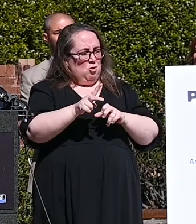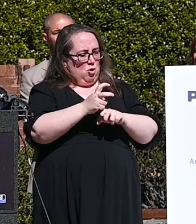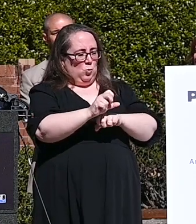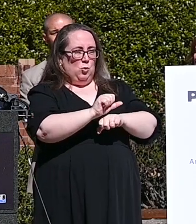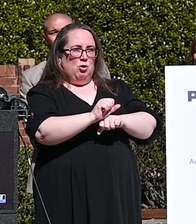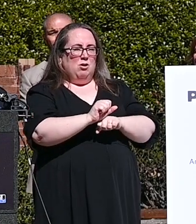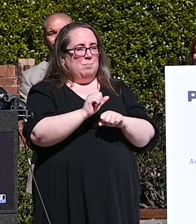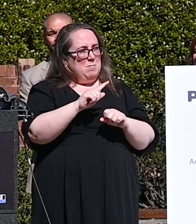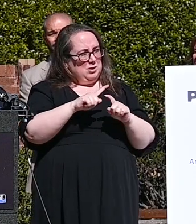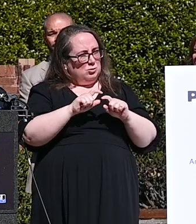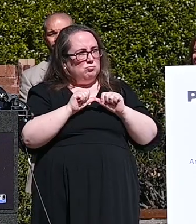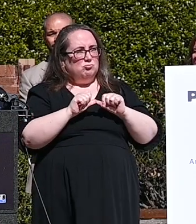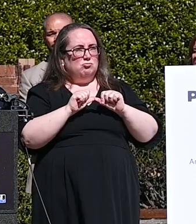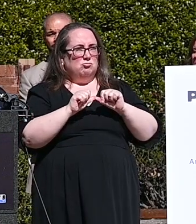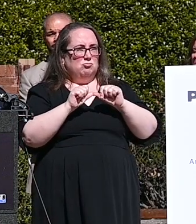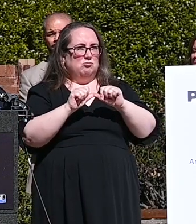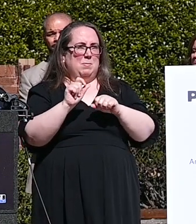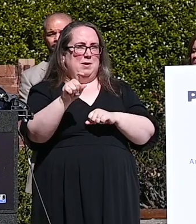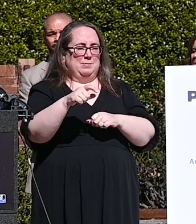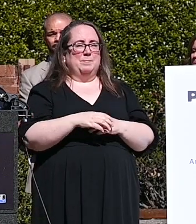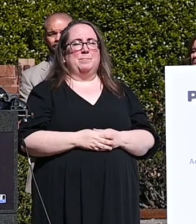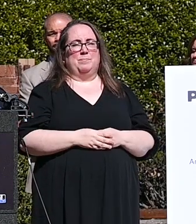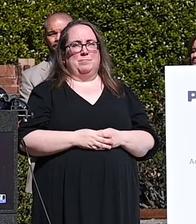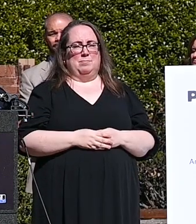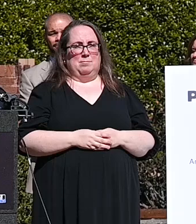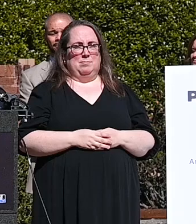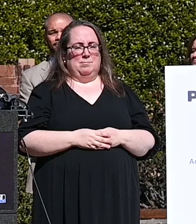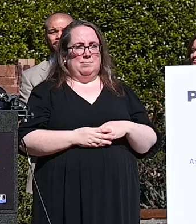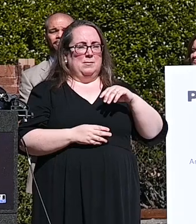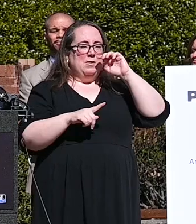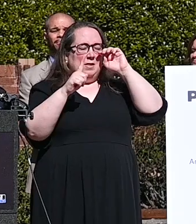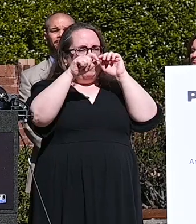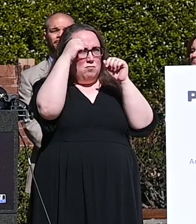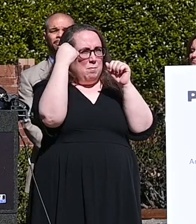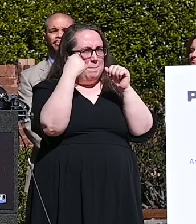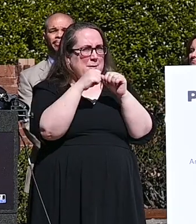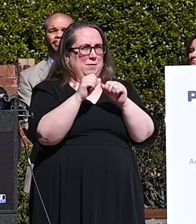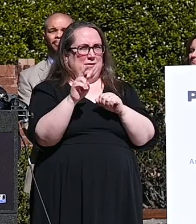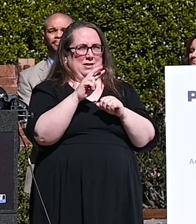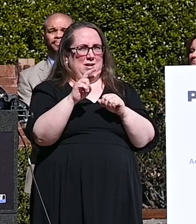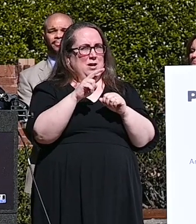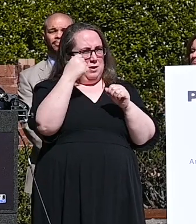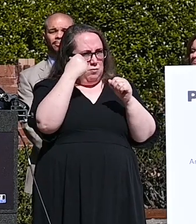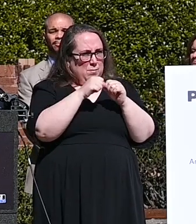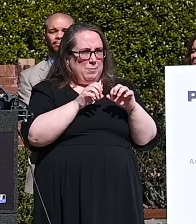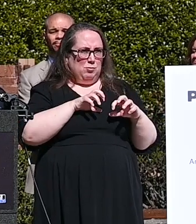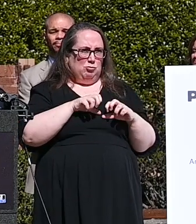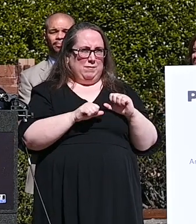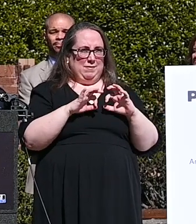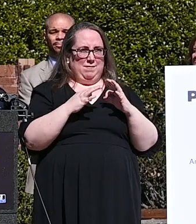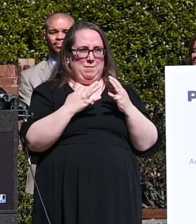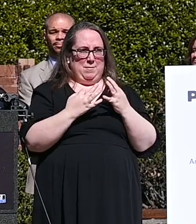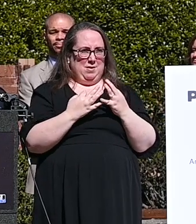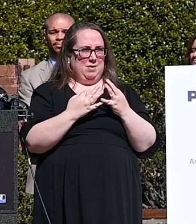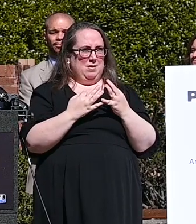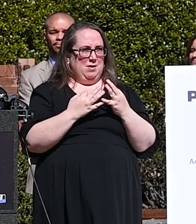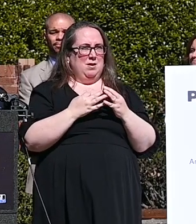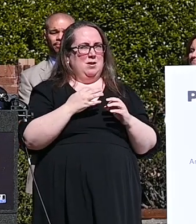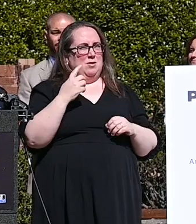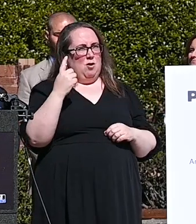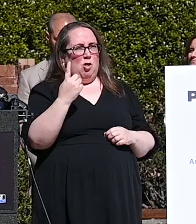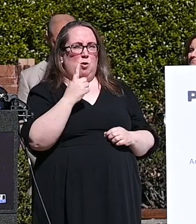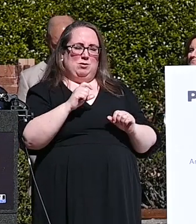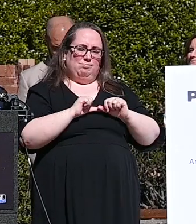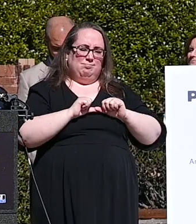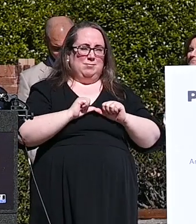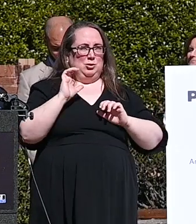takes consistency. They do not forget victims, they do not forget grieving families, and they never stop